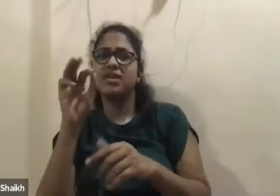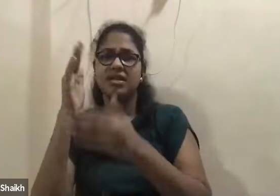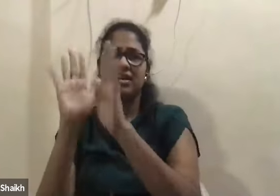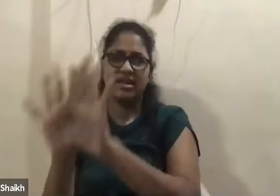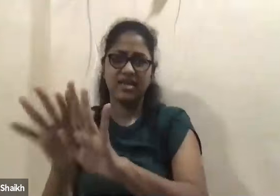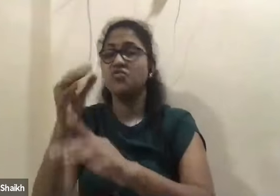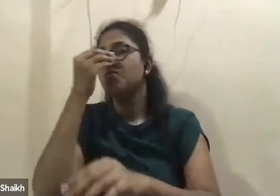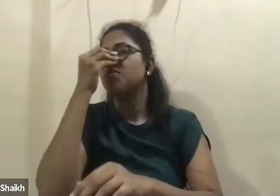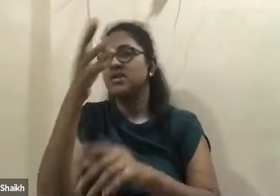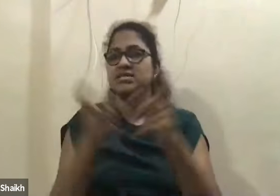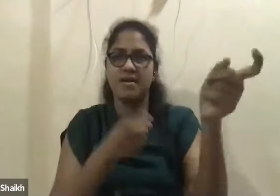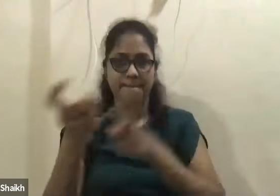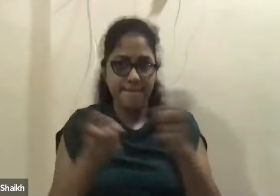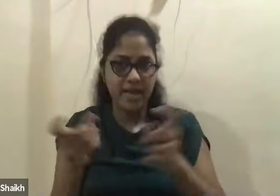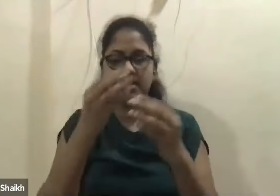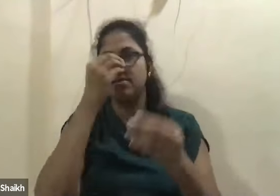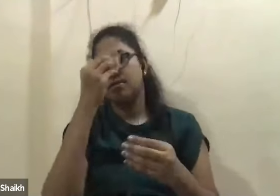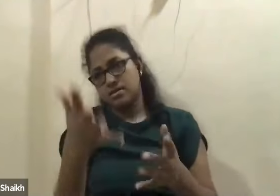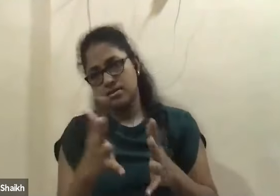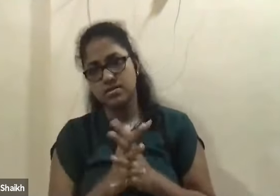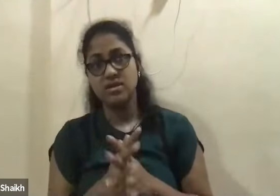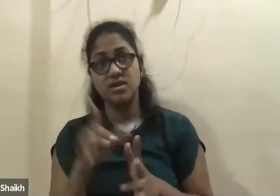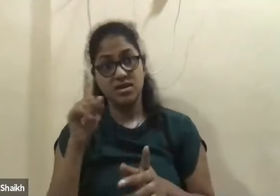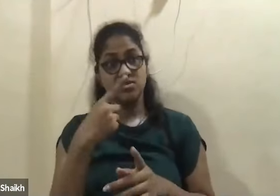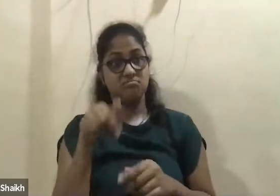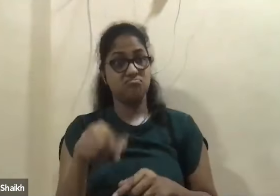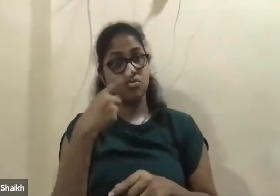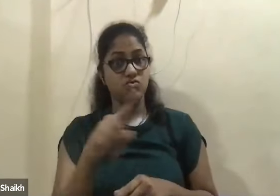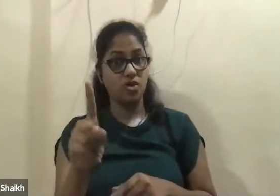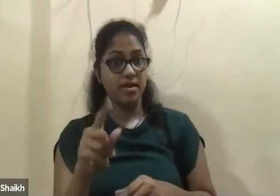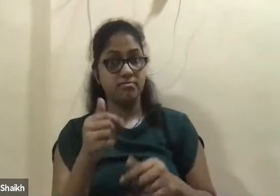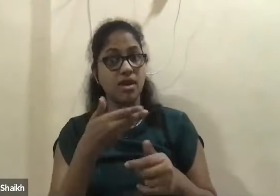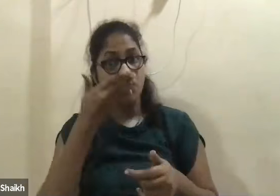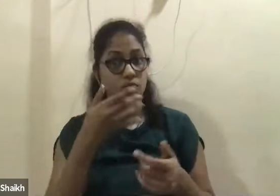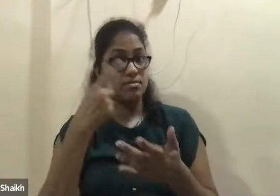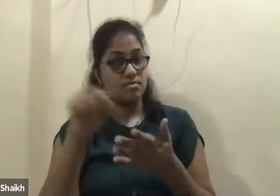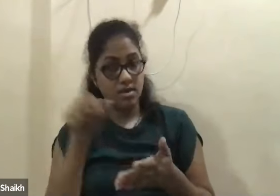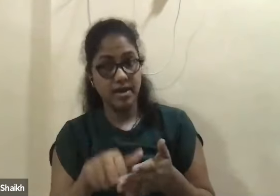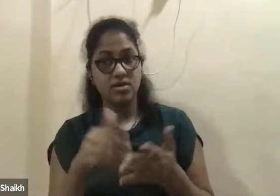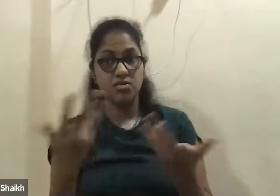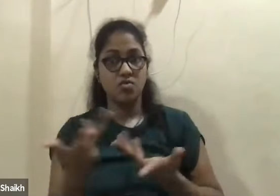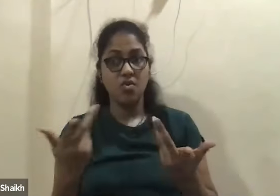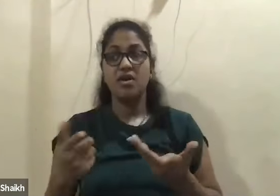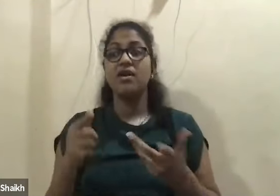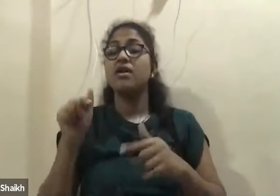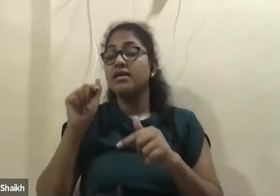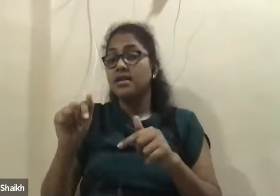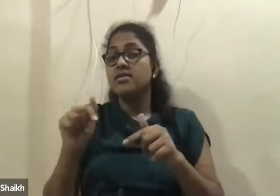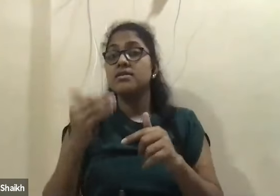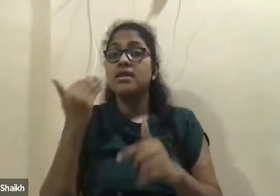be easy to manage everything. So is it advisable to do that, to create? And it can happen only after your demise, means